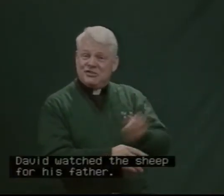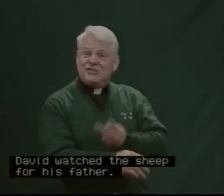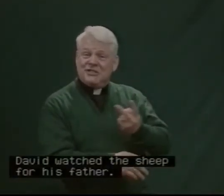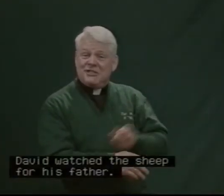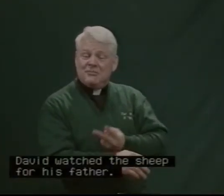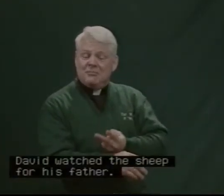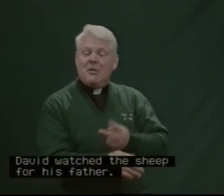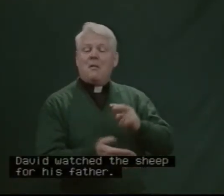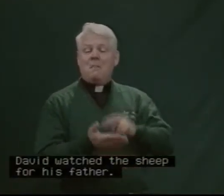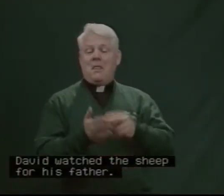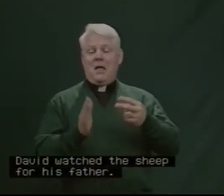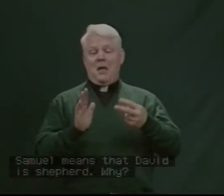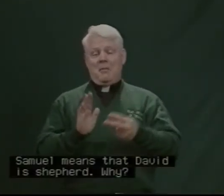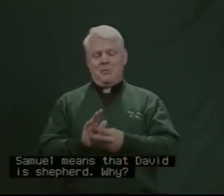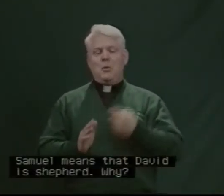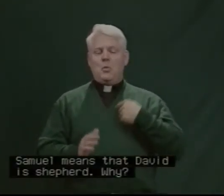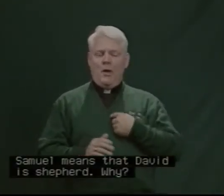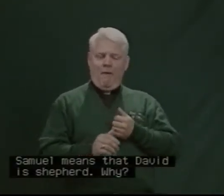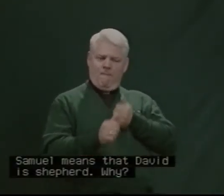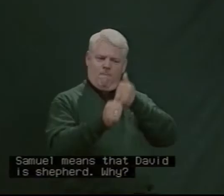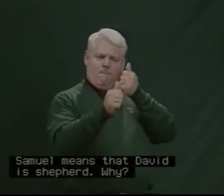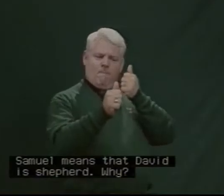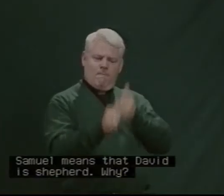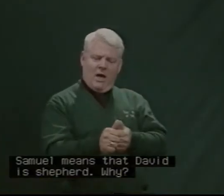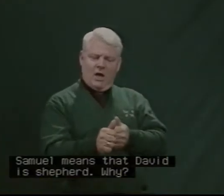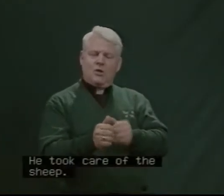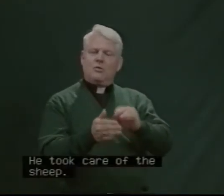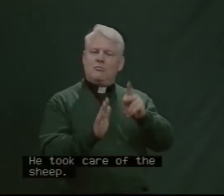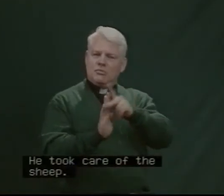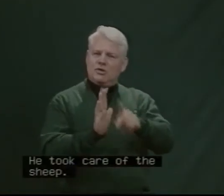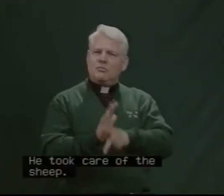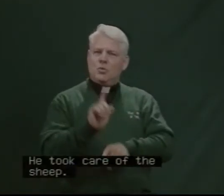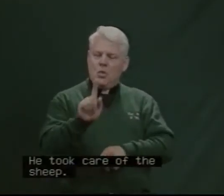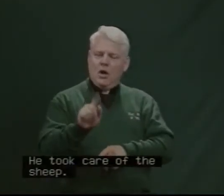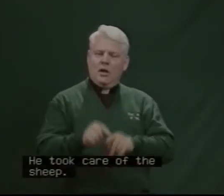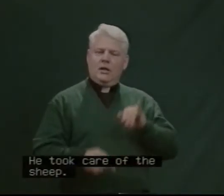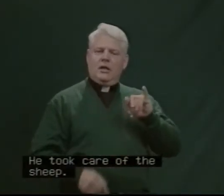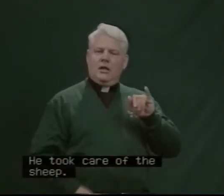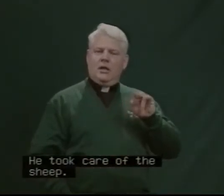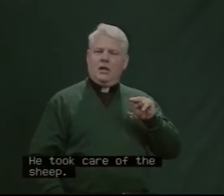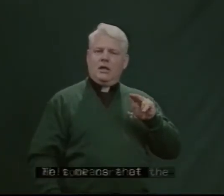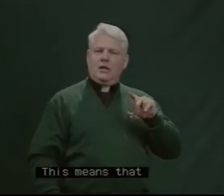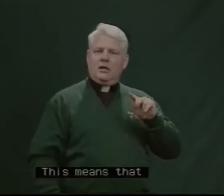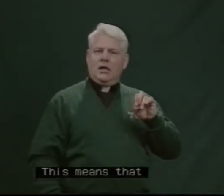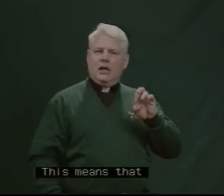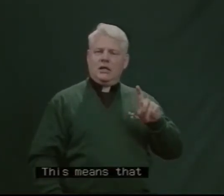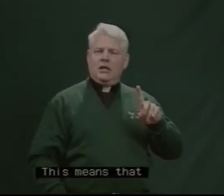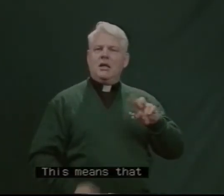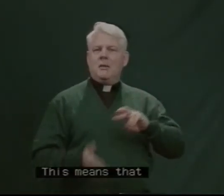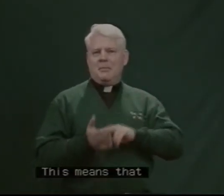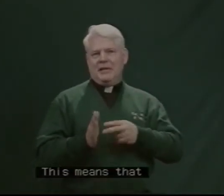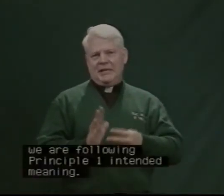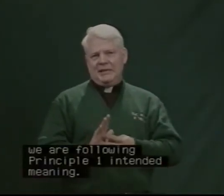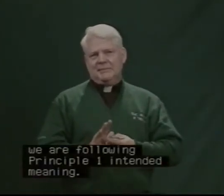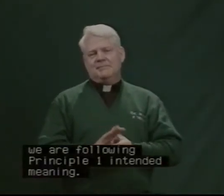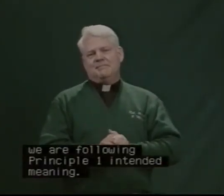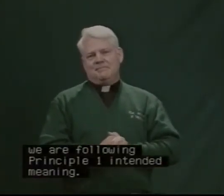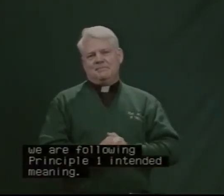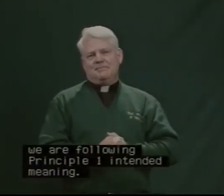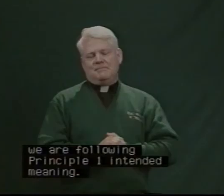sheep. David watched the sheep for his father. Samuel means that David is a shepherd. He took care of the sheep. This means that we